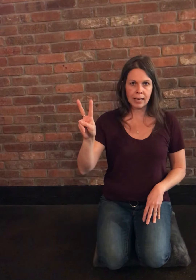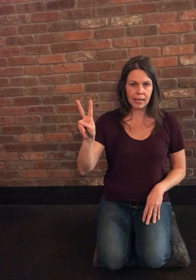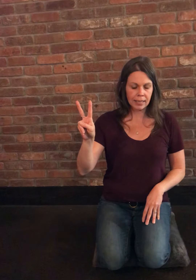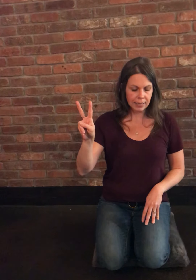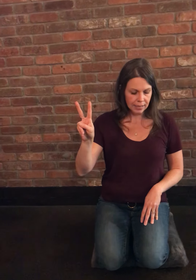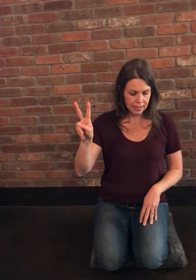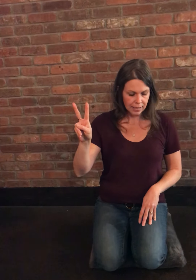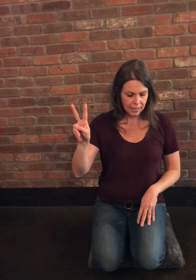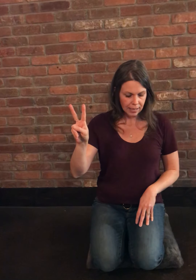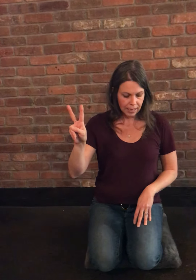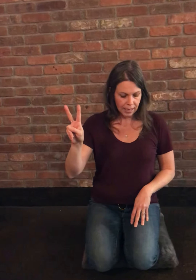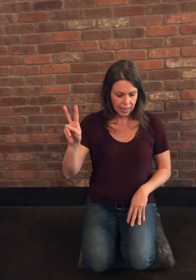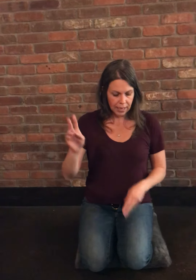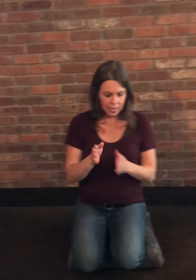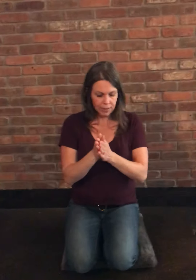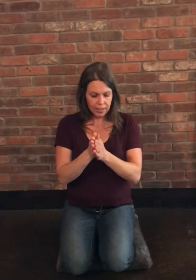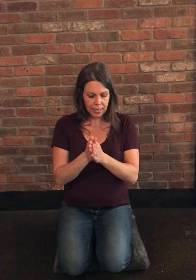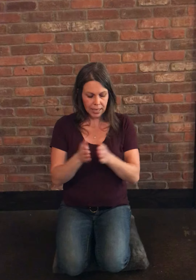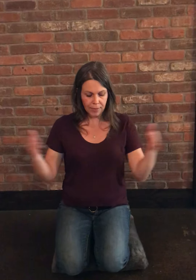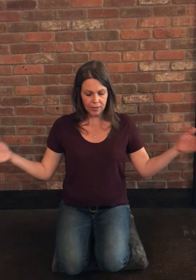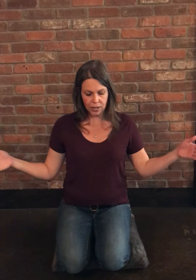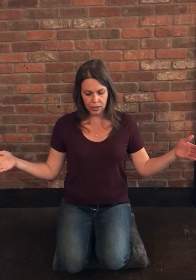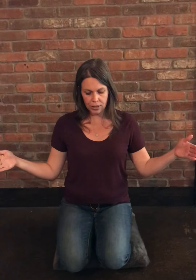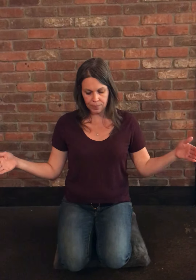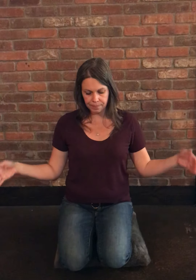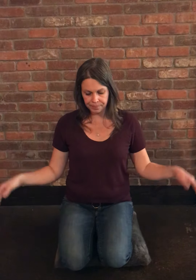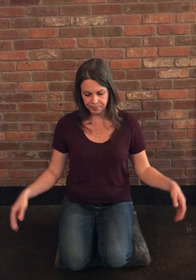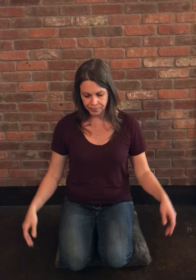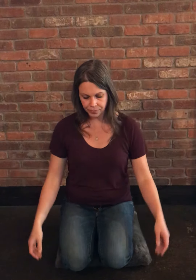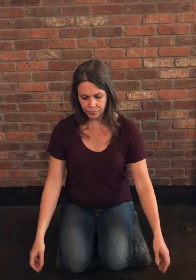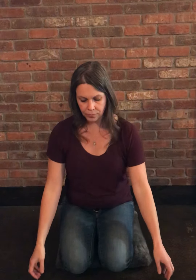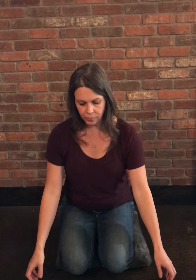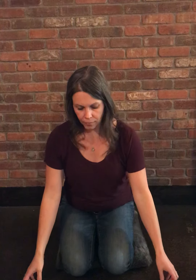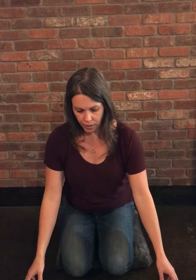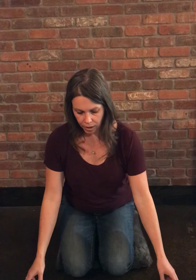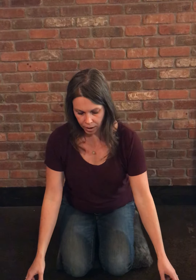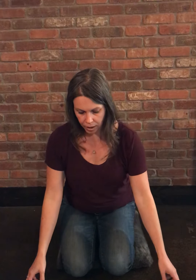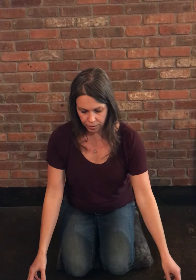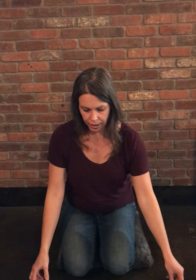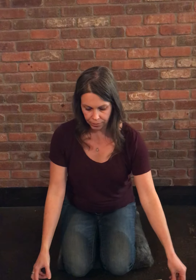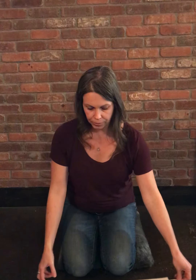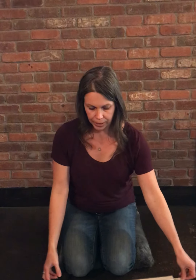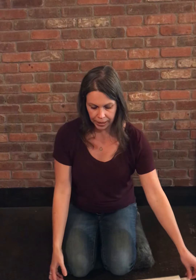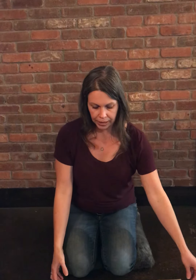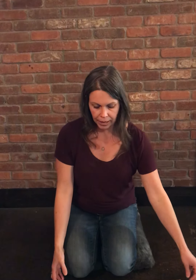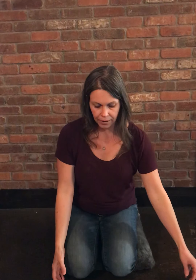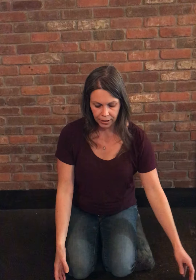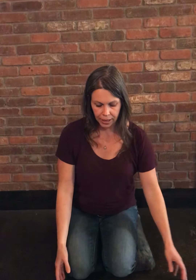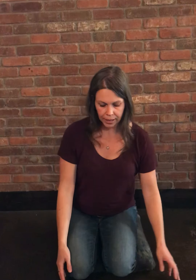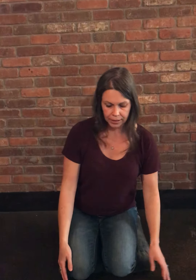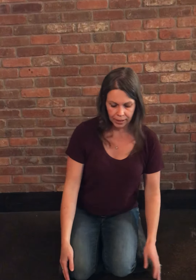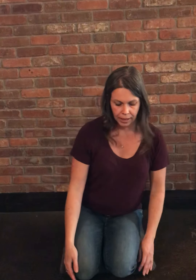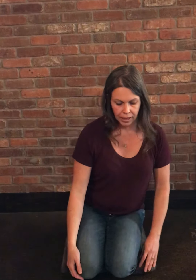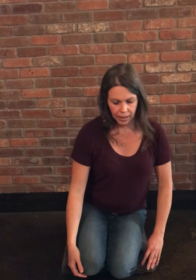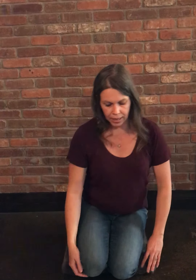II. East-West Schism of the Church. All right, week 11